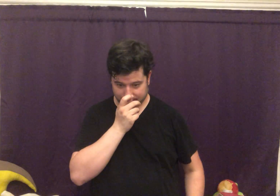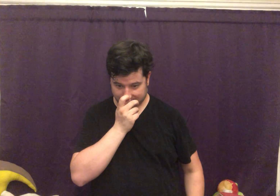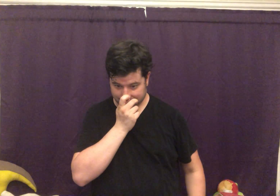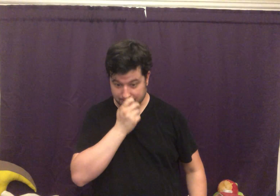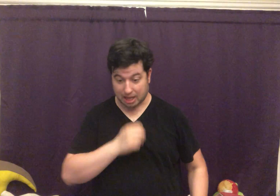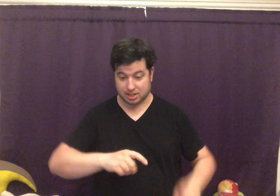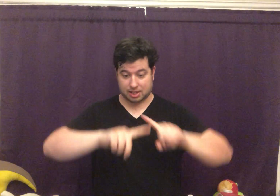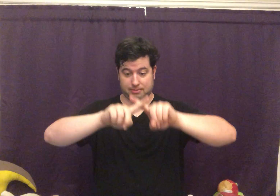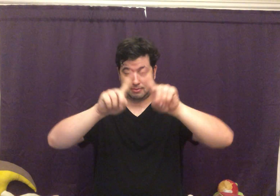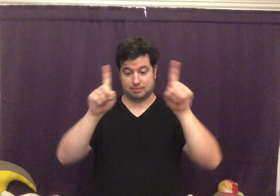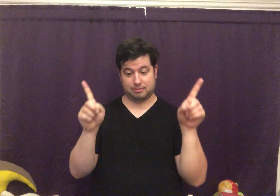But.